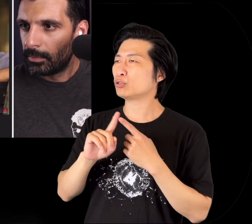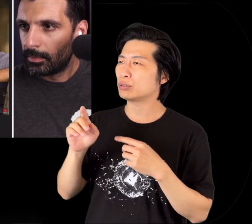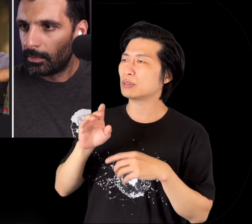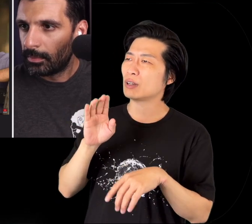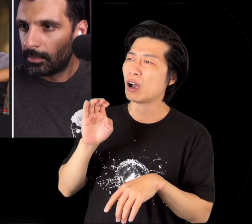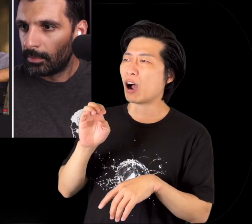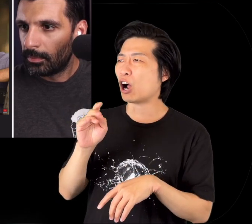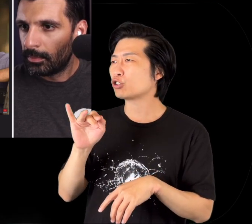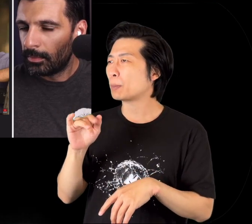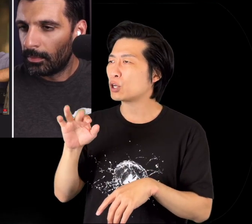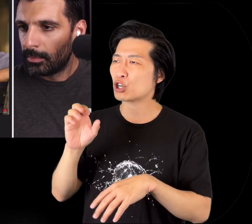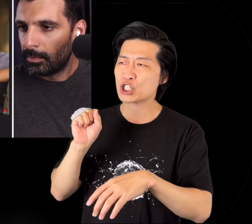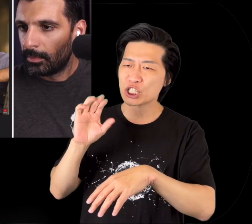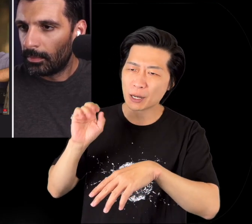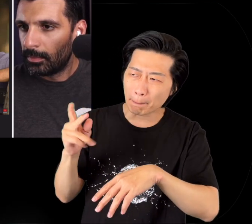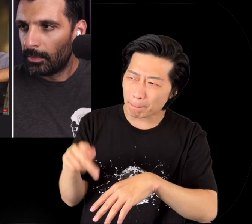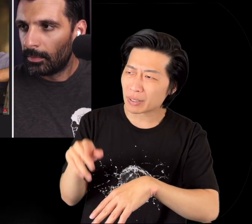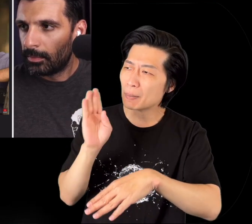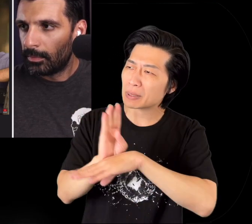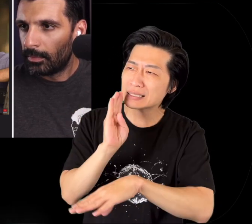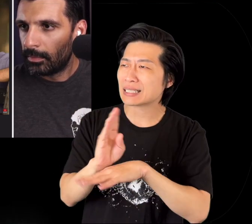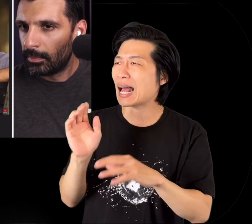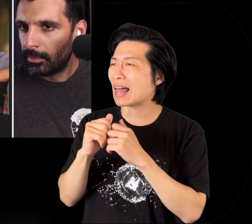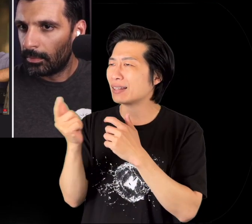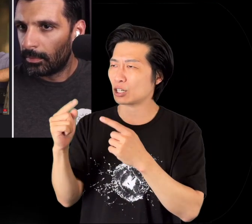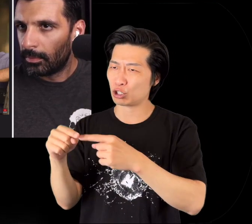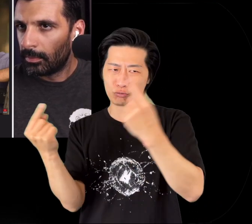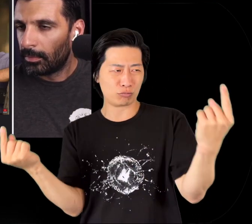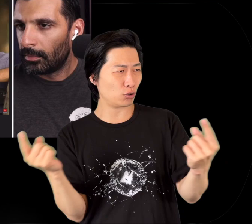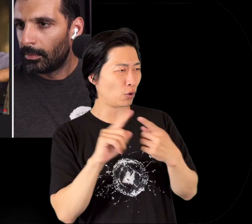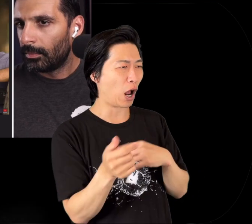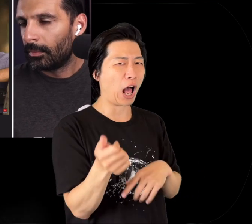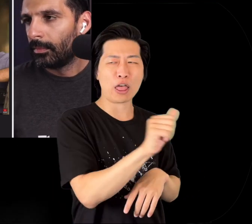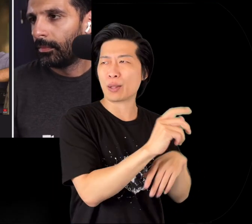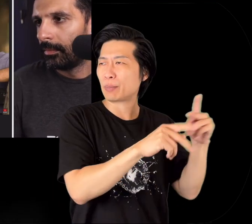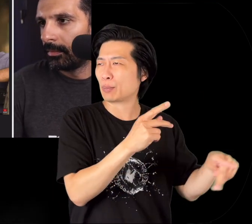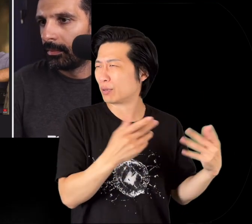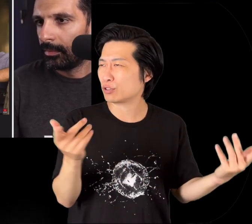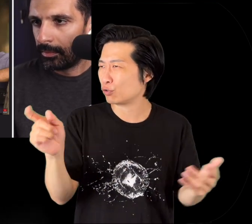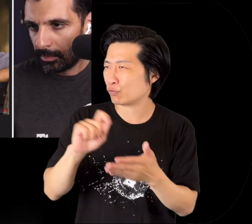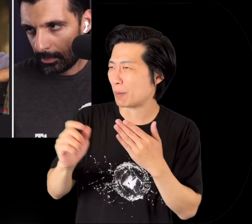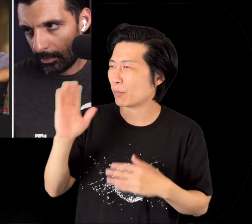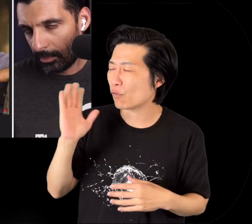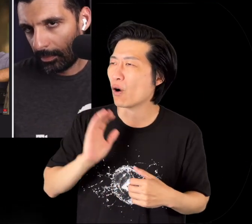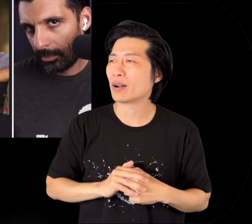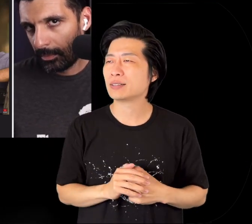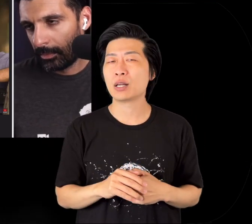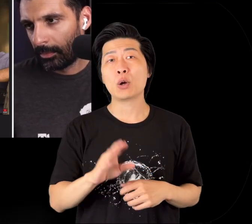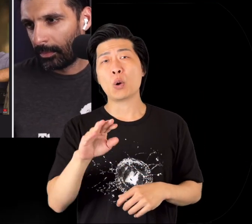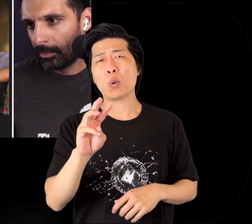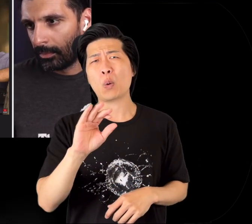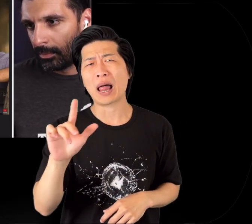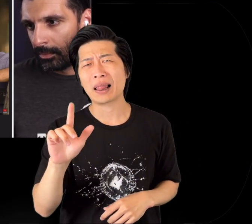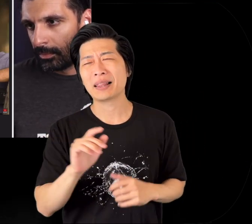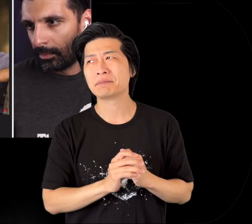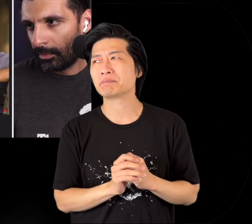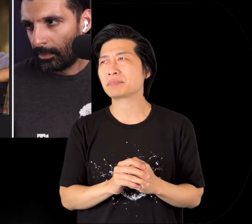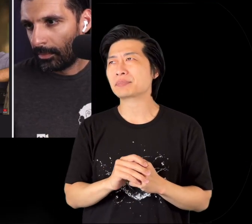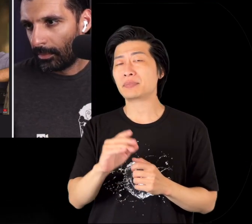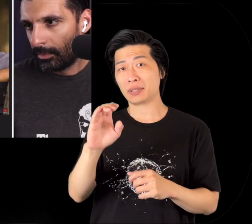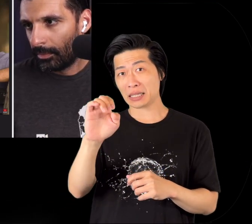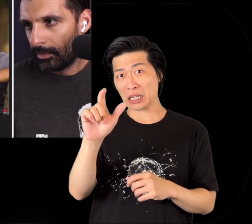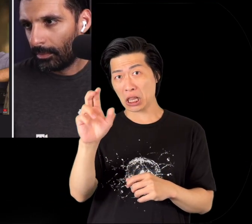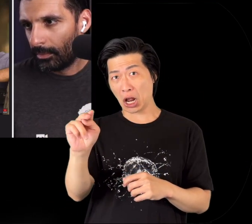and innovation, how do they compare and contrast with these other figures that you've written about before? Well, Elon